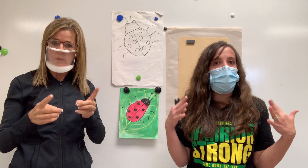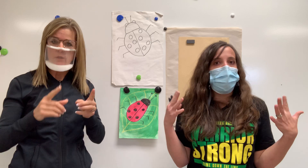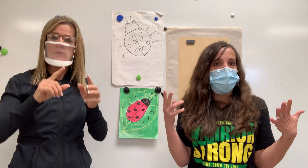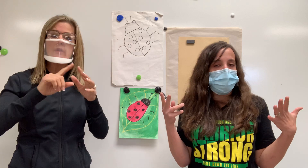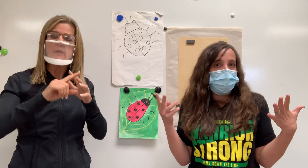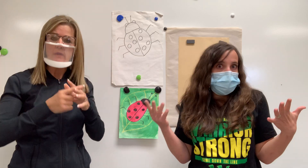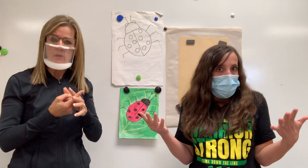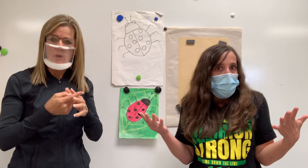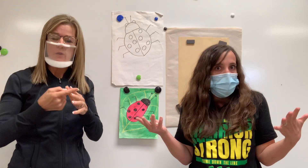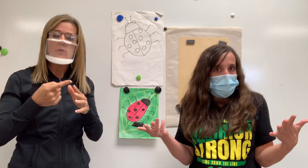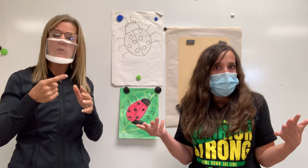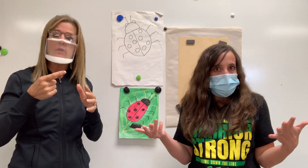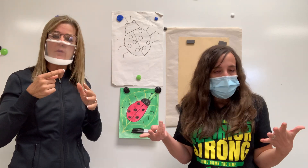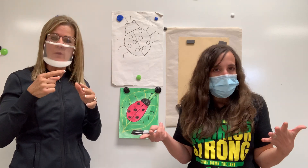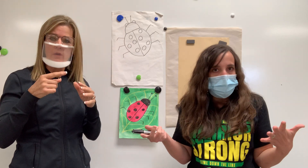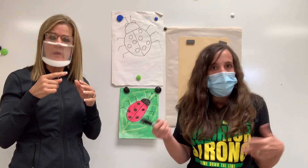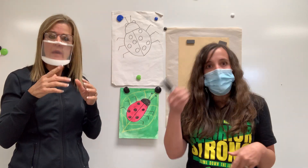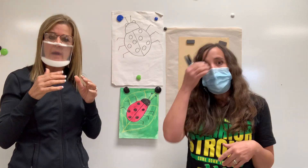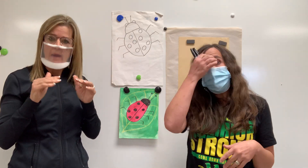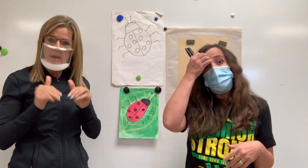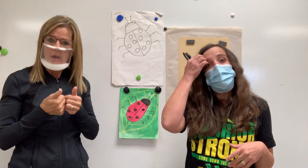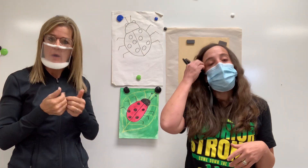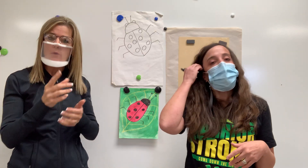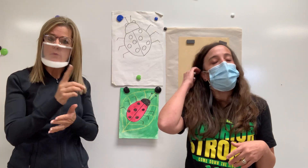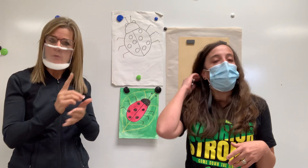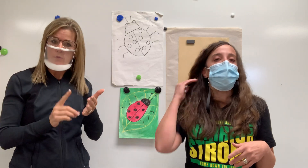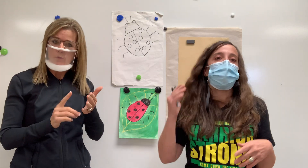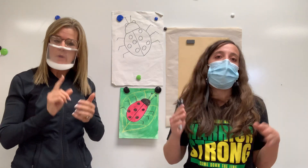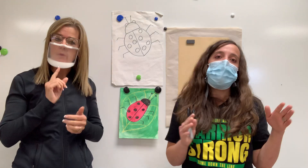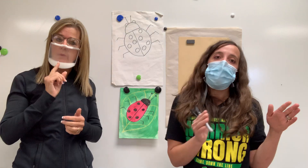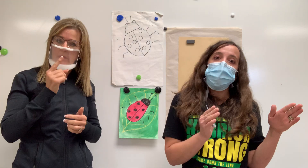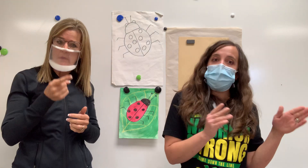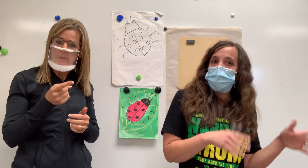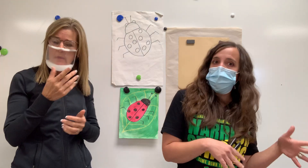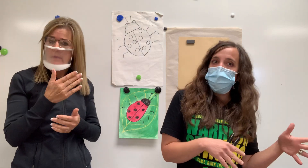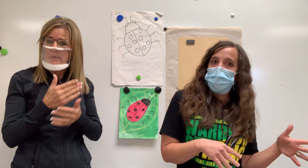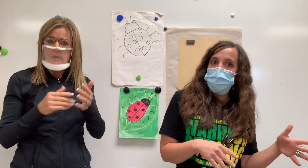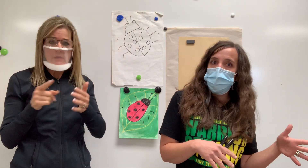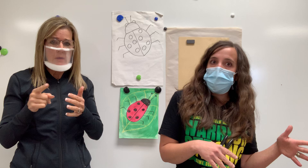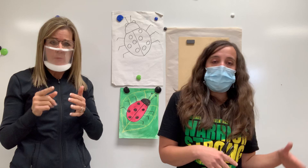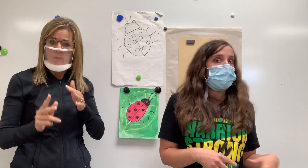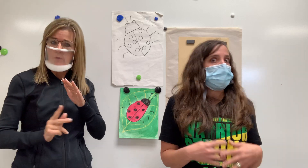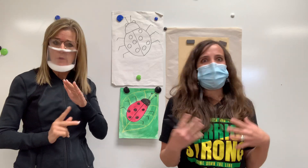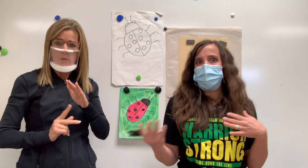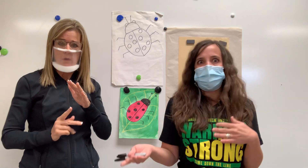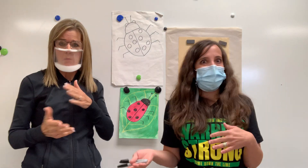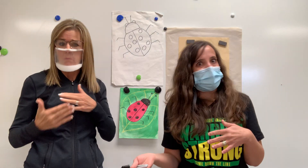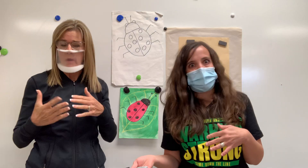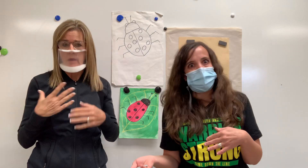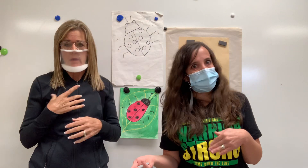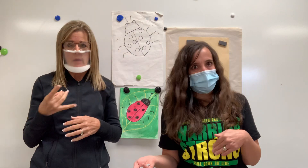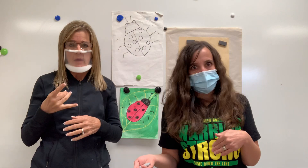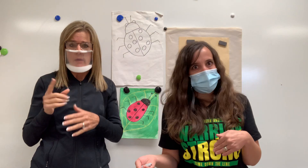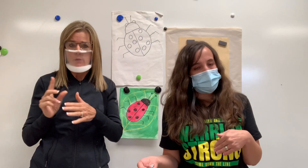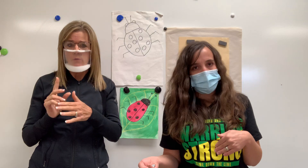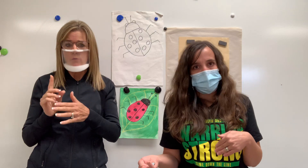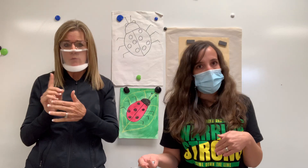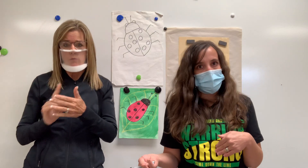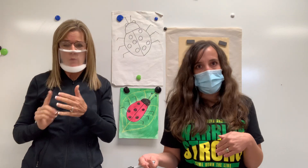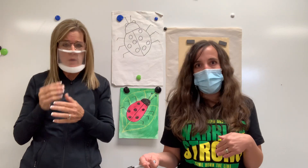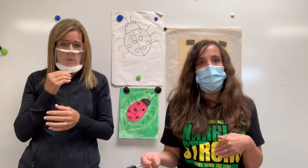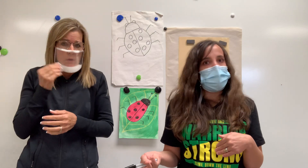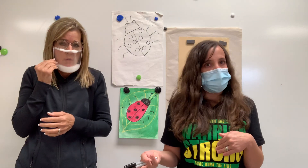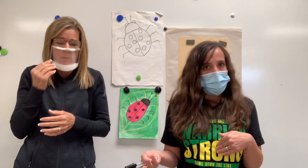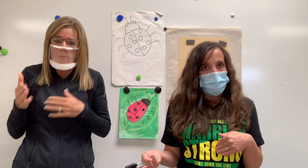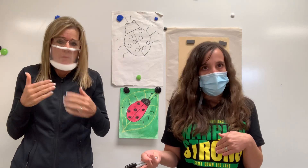to learn how to draw realistically. Some of you kindergartners might like to draw at home. Some of you might not be too interested in